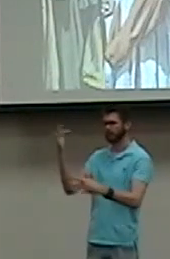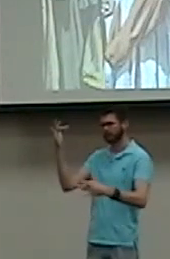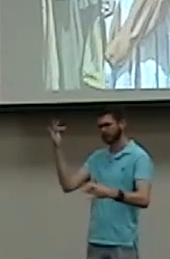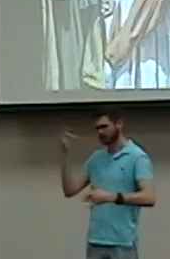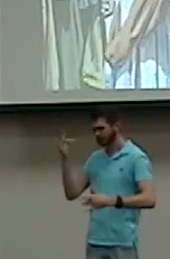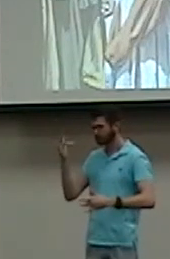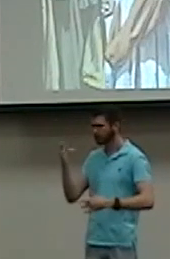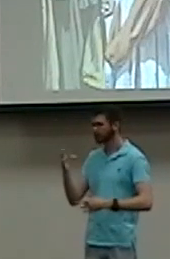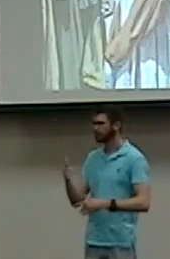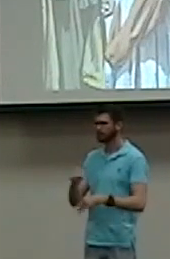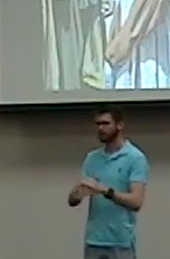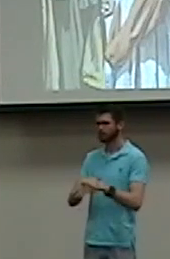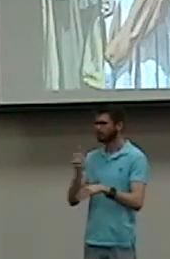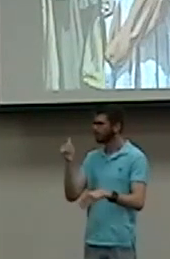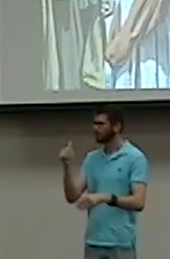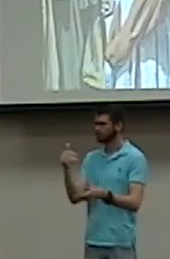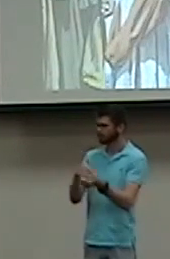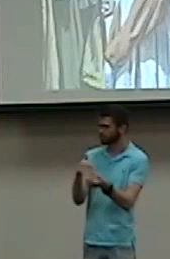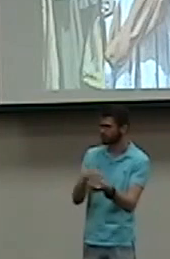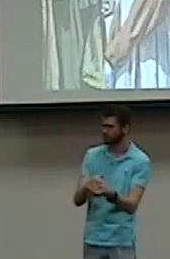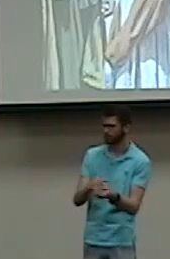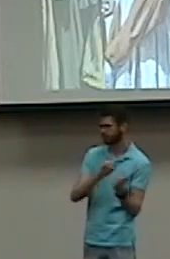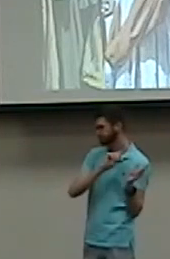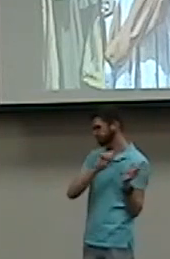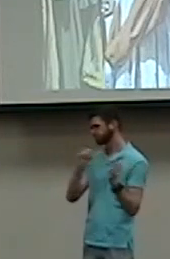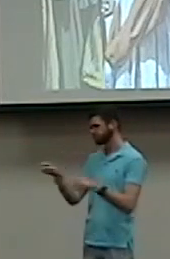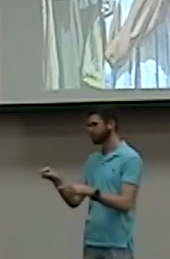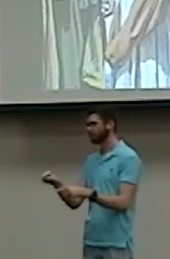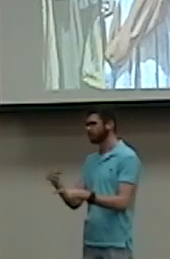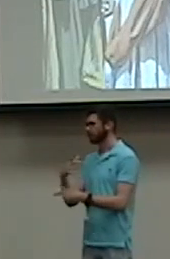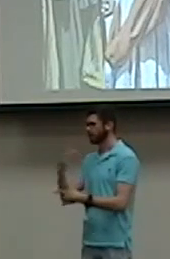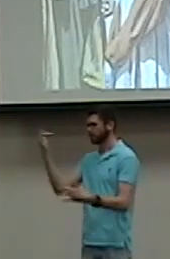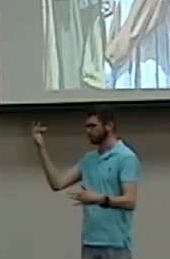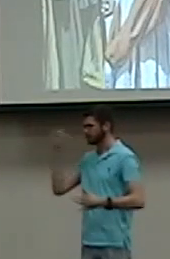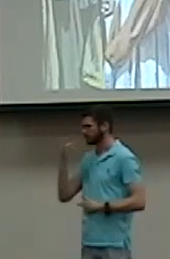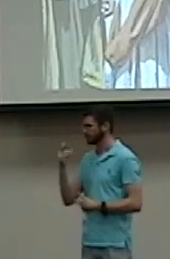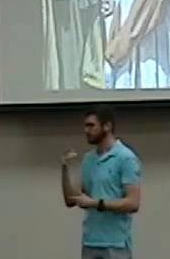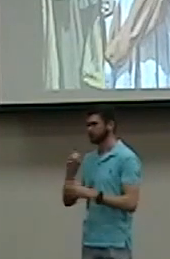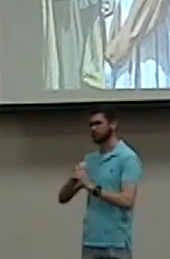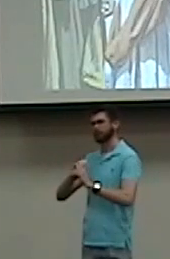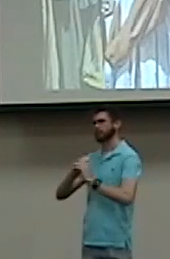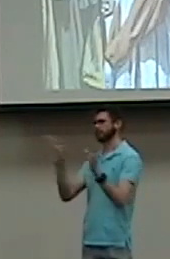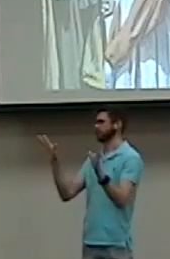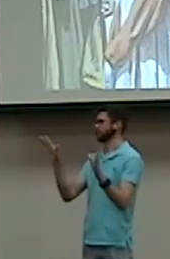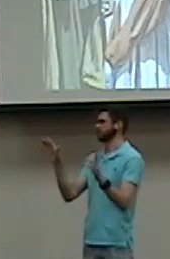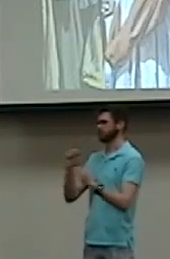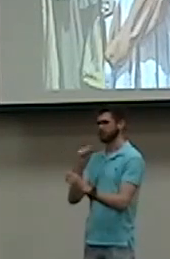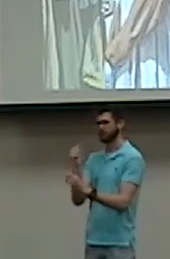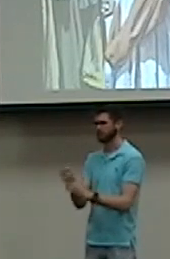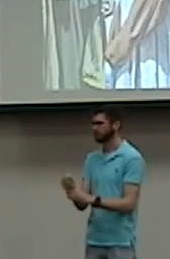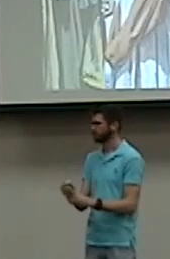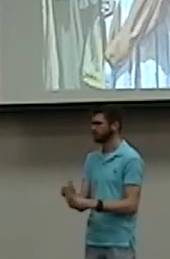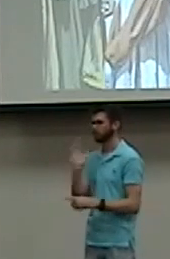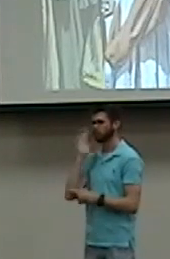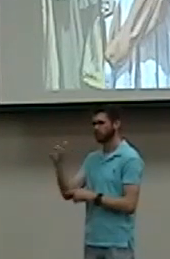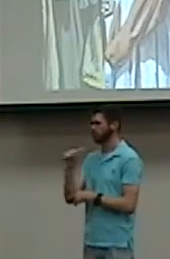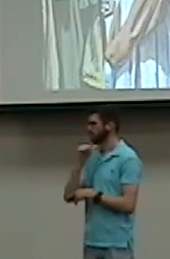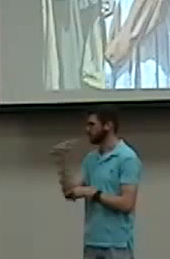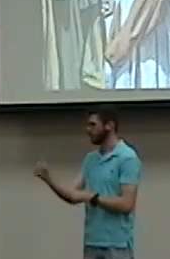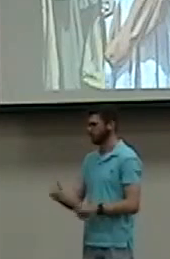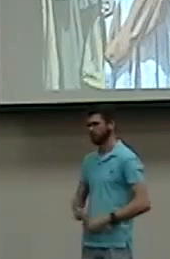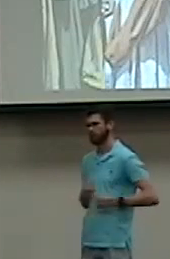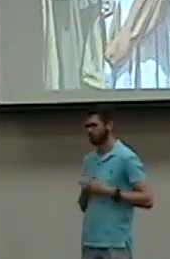in the doctors, and the condition is obvious. The situation is clear. She will not recover. She will